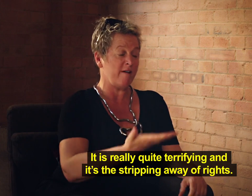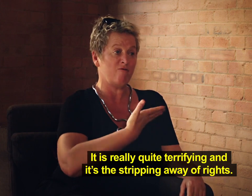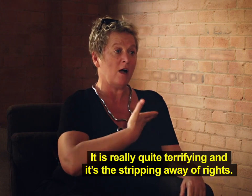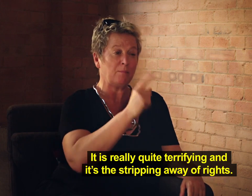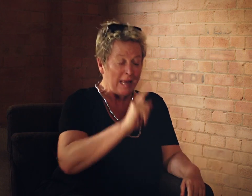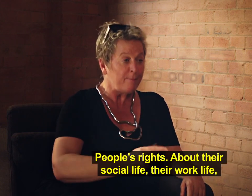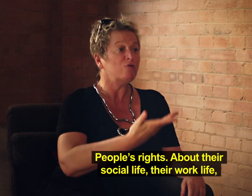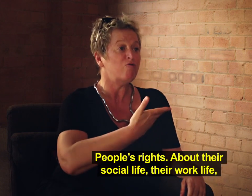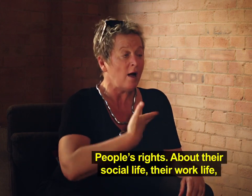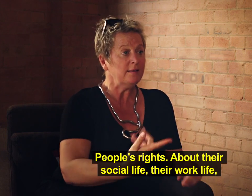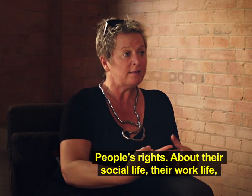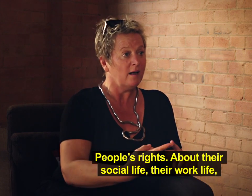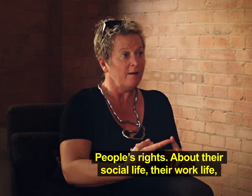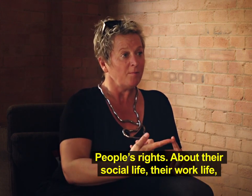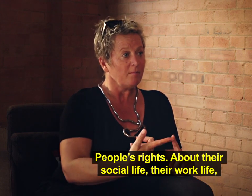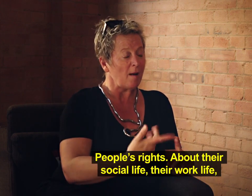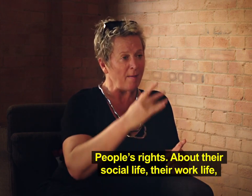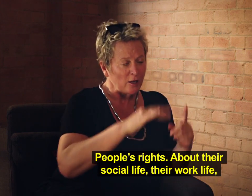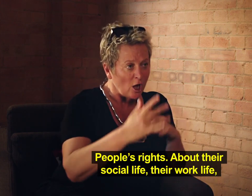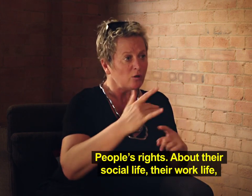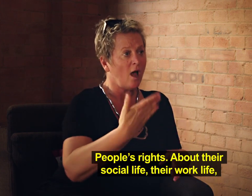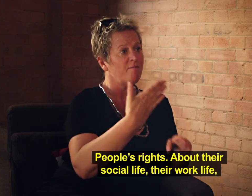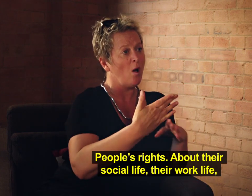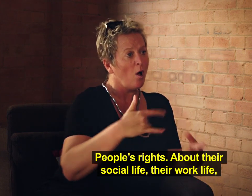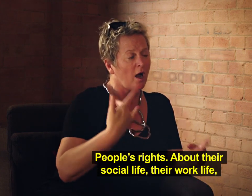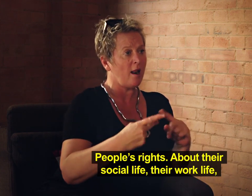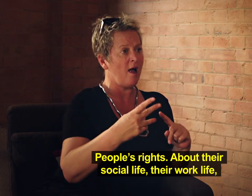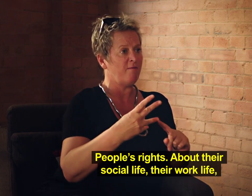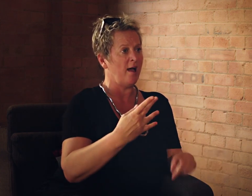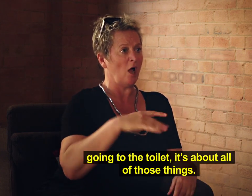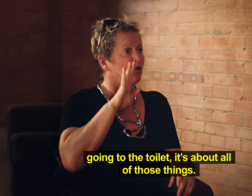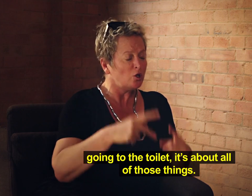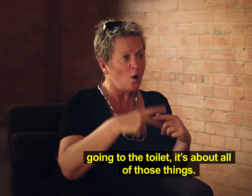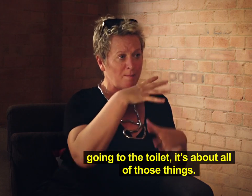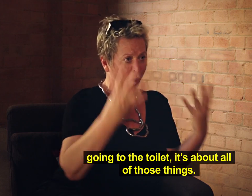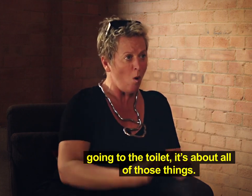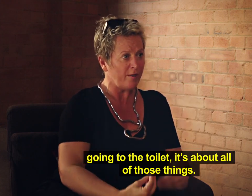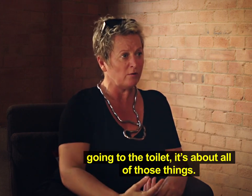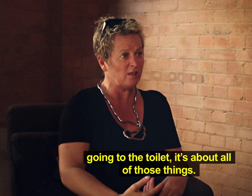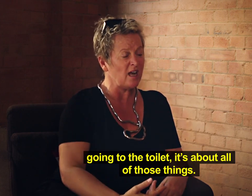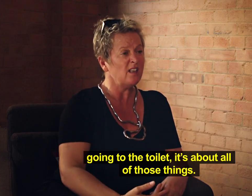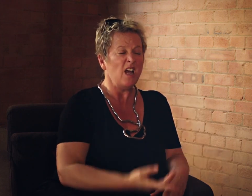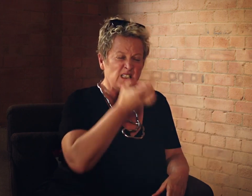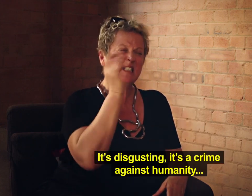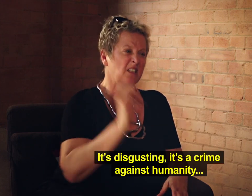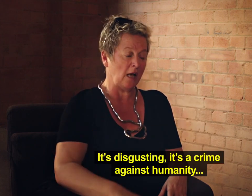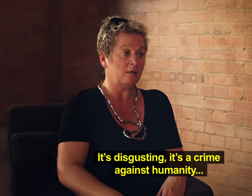of rights, people's rights about their social life, their work life, their going to the toilet, about all those things. It's